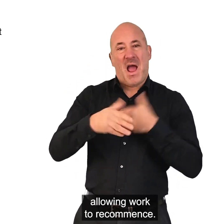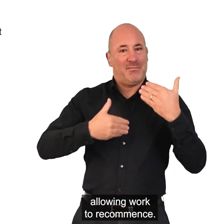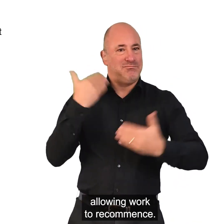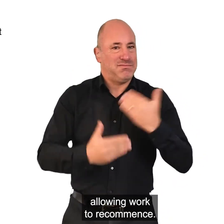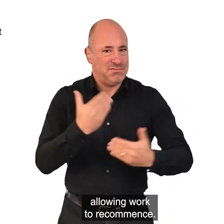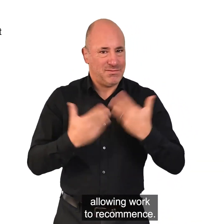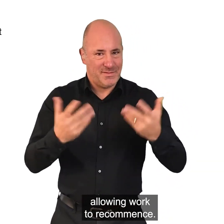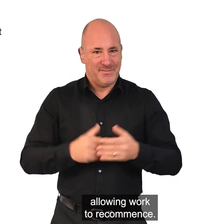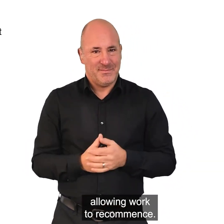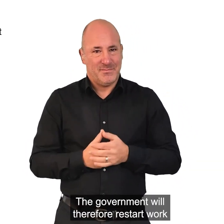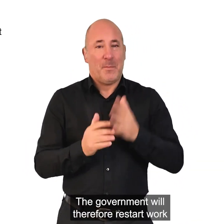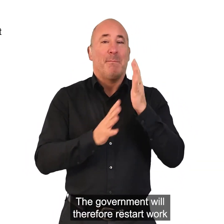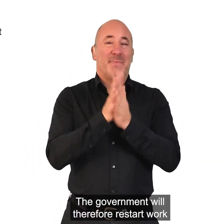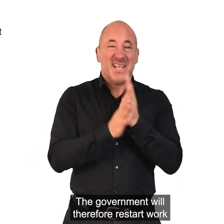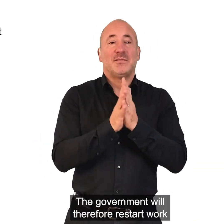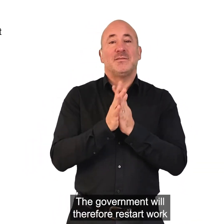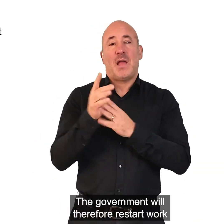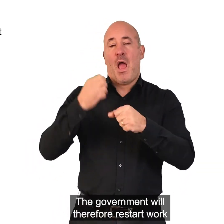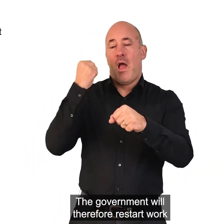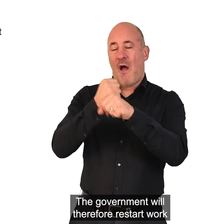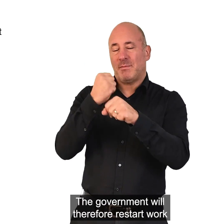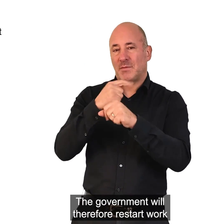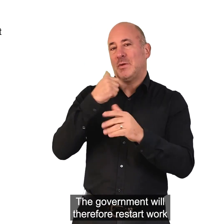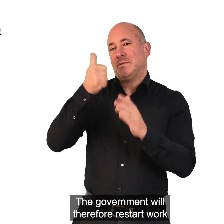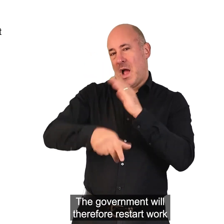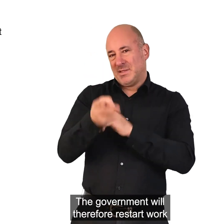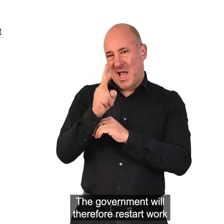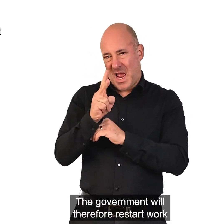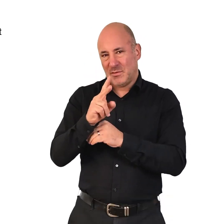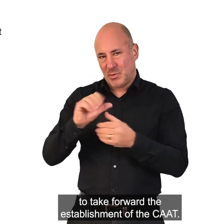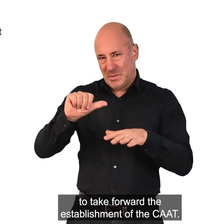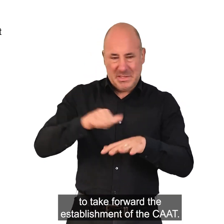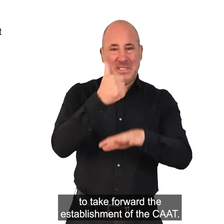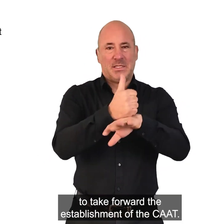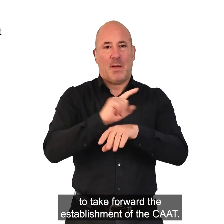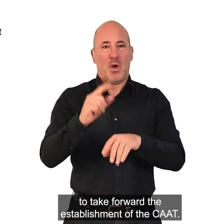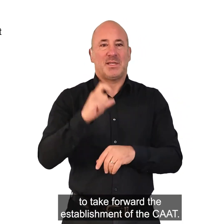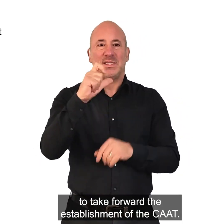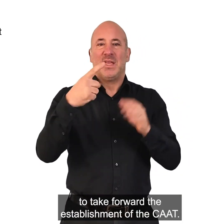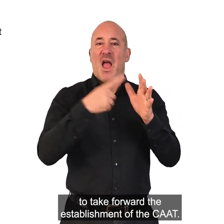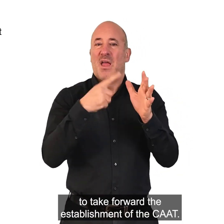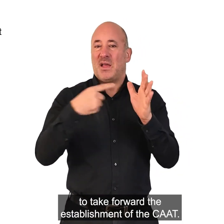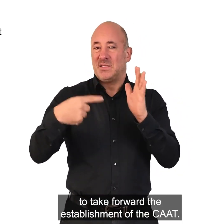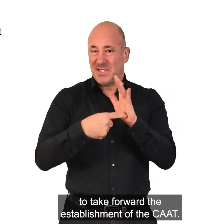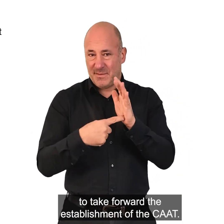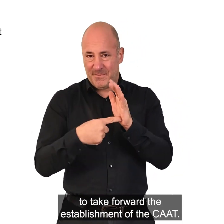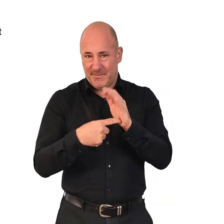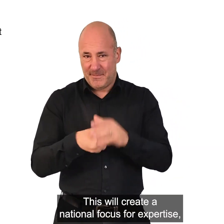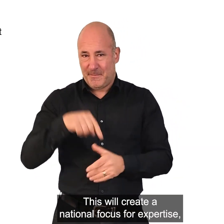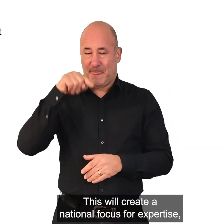allowing work to recommence. The government will therefore restart work to take forward the establishment of the